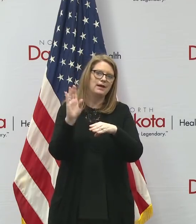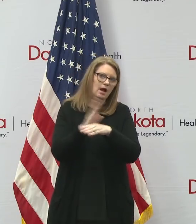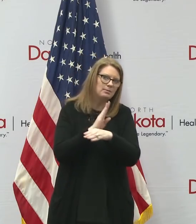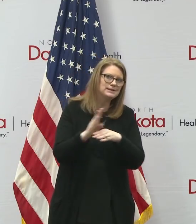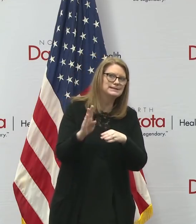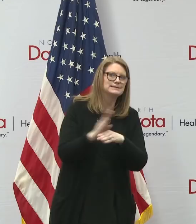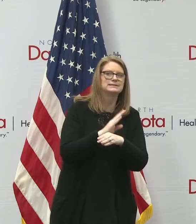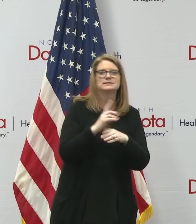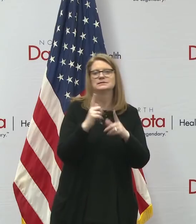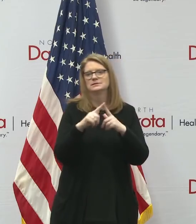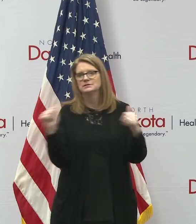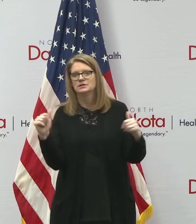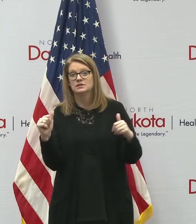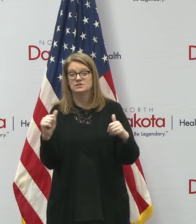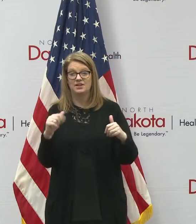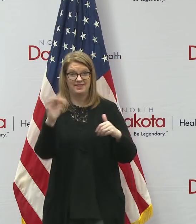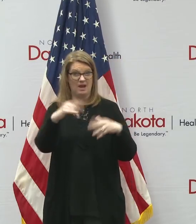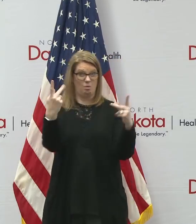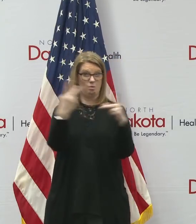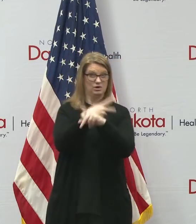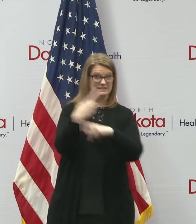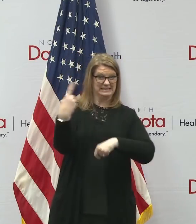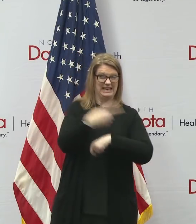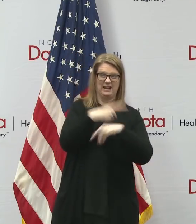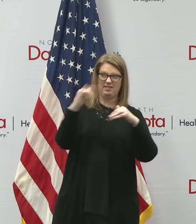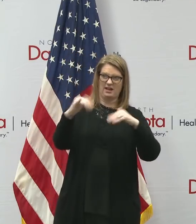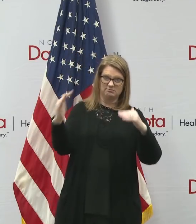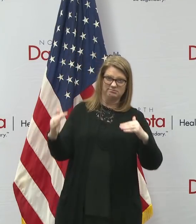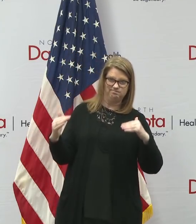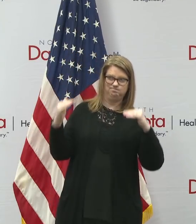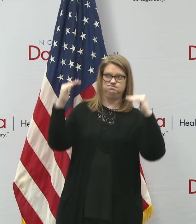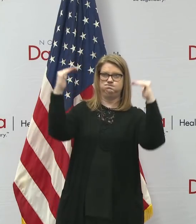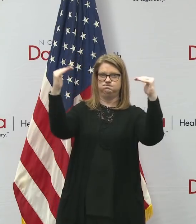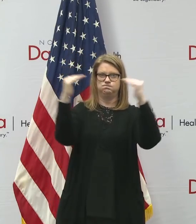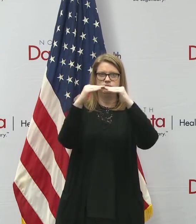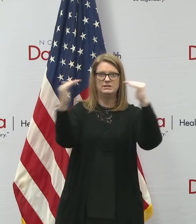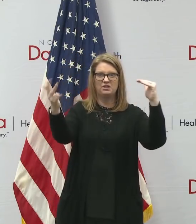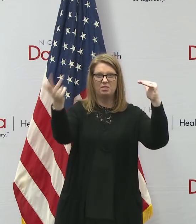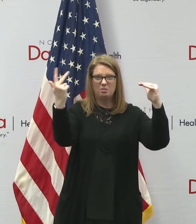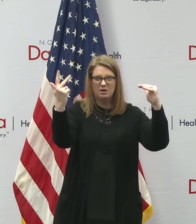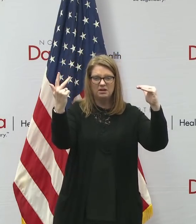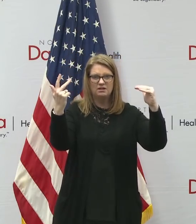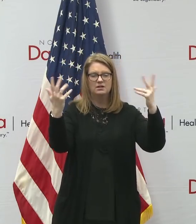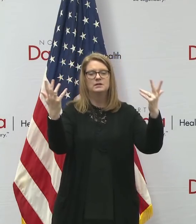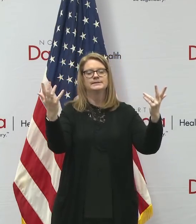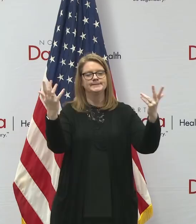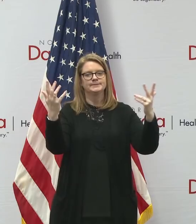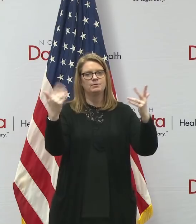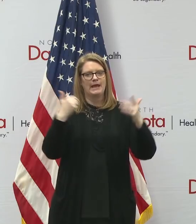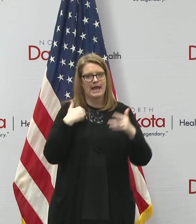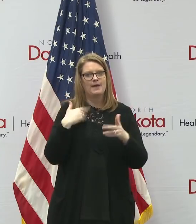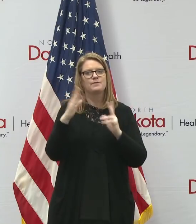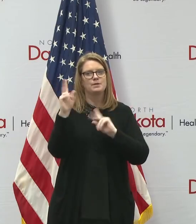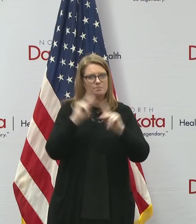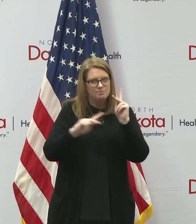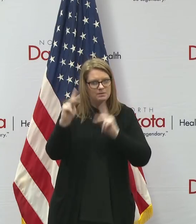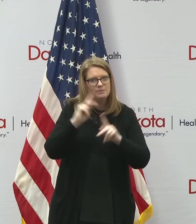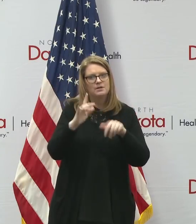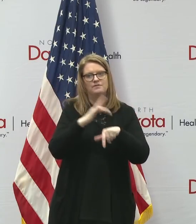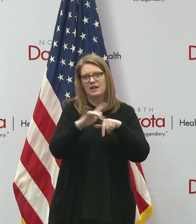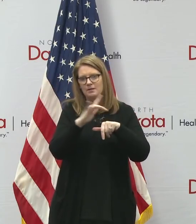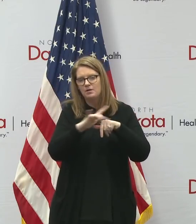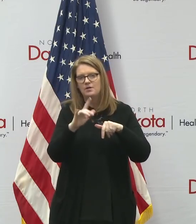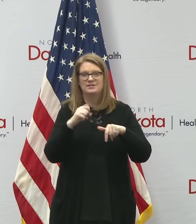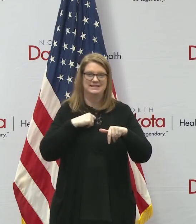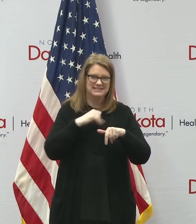if that worst day in North Dakota were to happen, that we have that surge capacity, we have the people to man it, and we